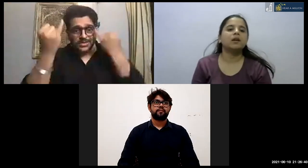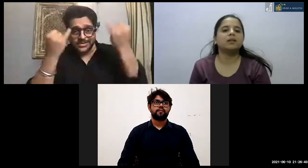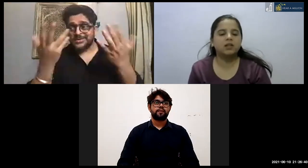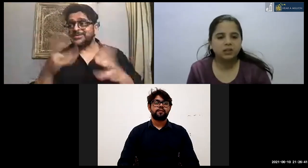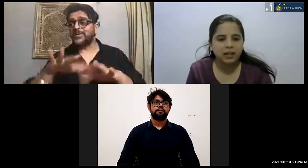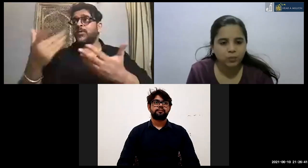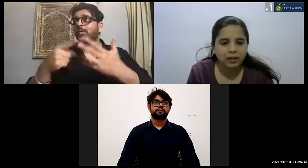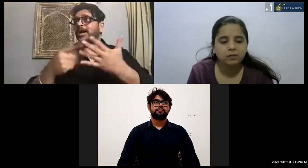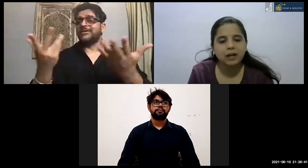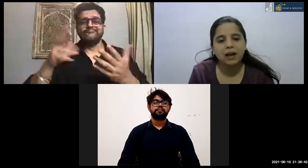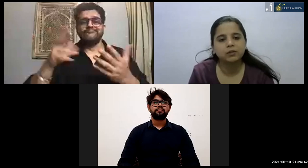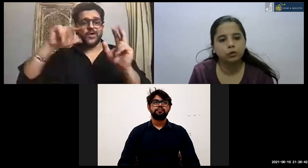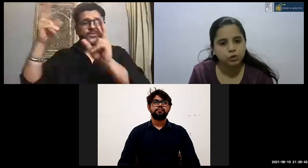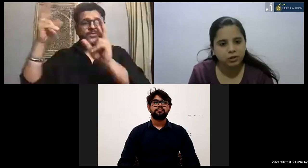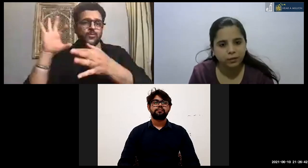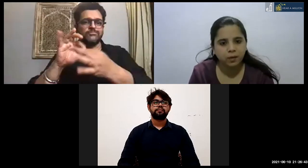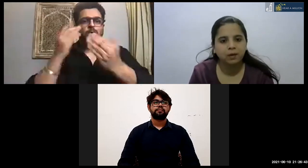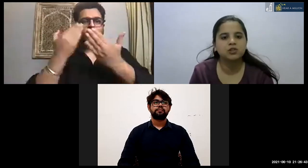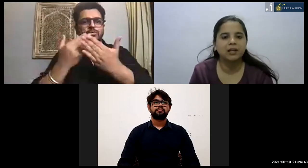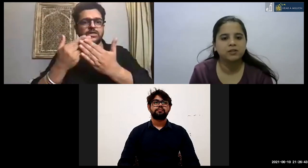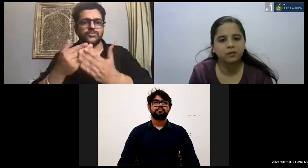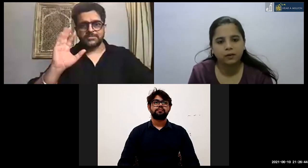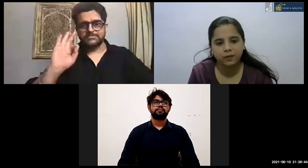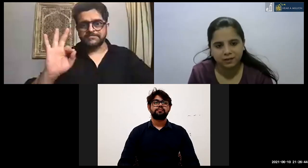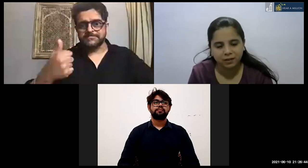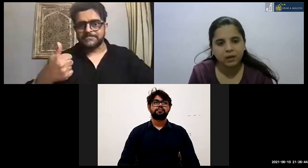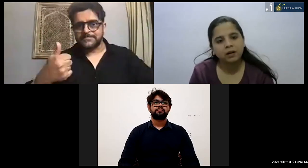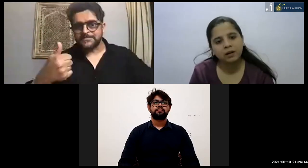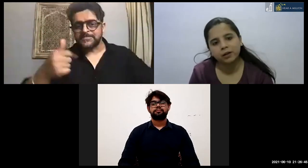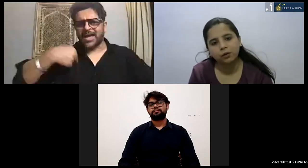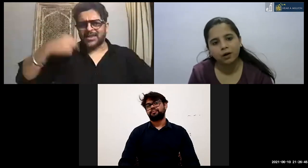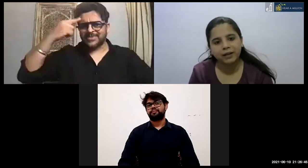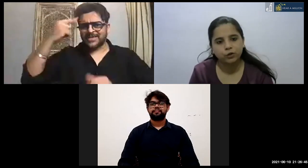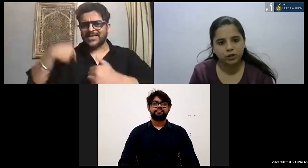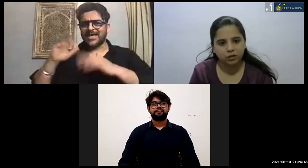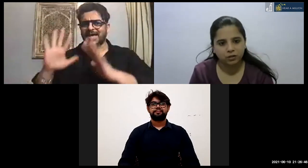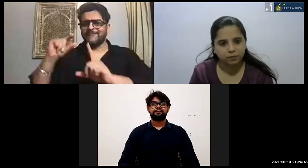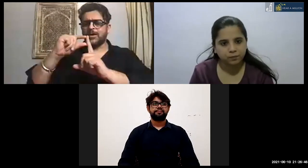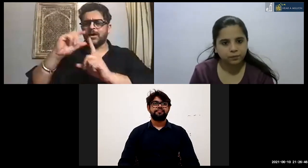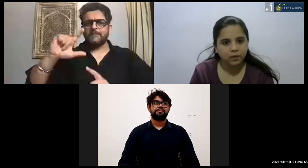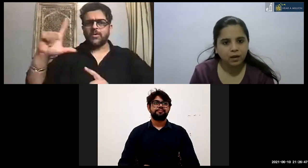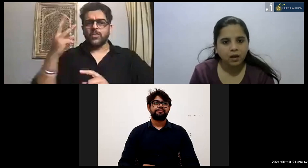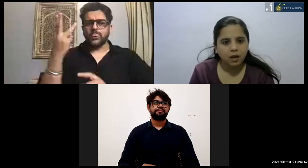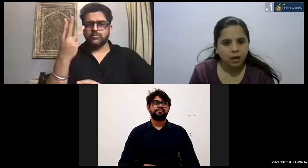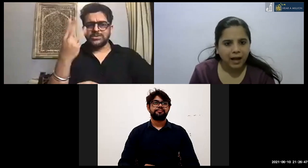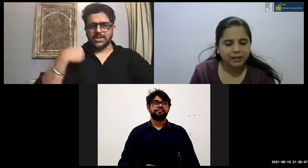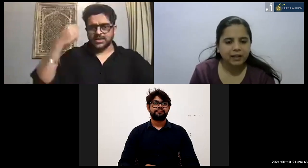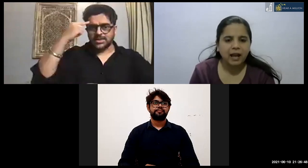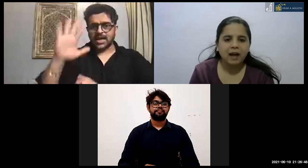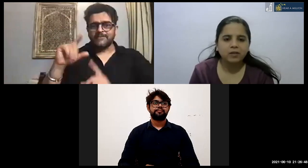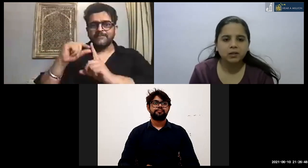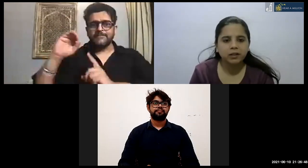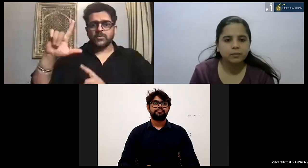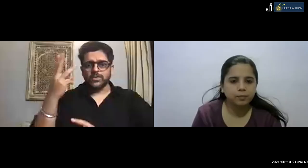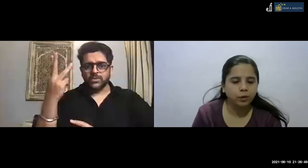another discussion as well, and we'll have the solutions for all the challenges we are facing related to online education. I think